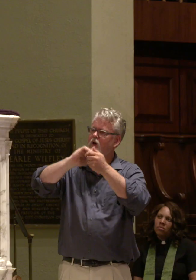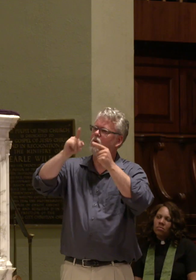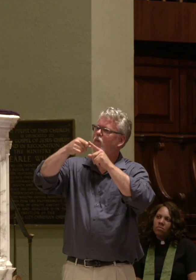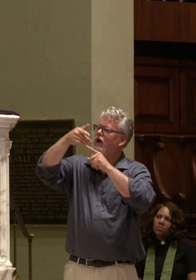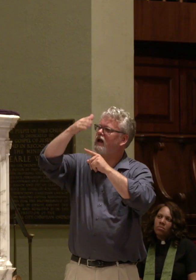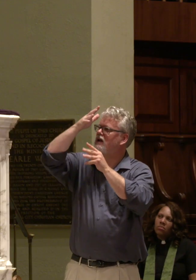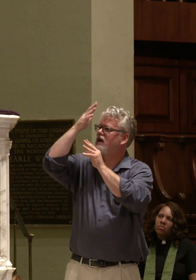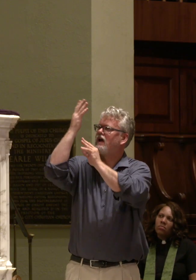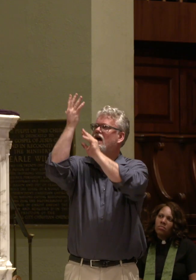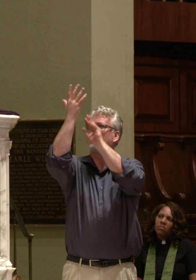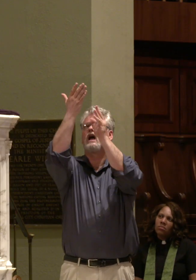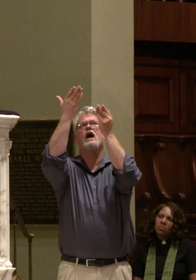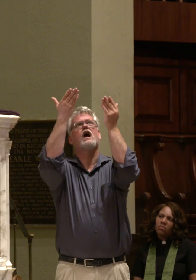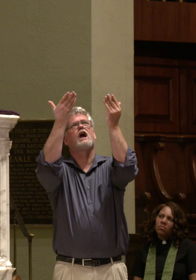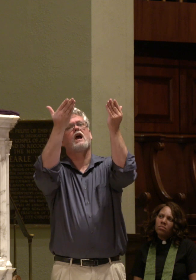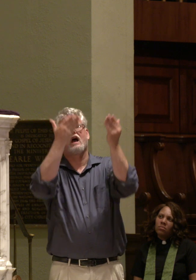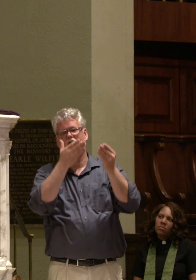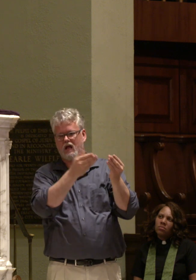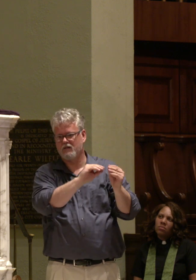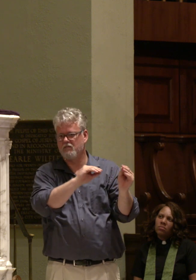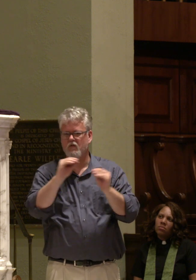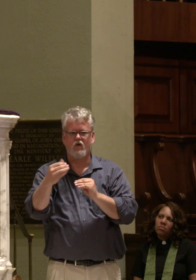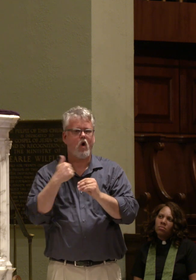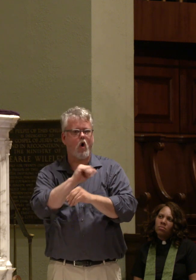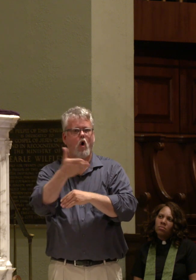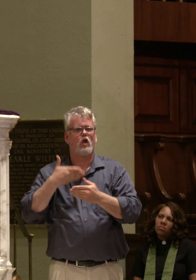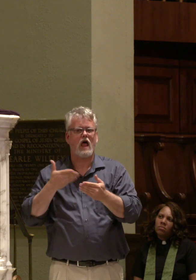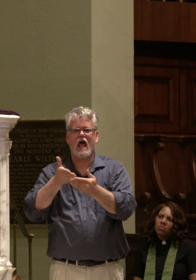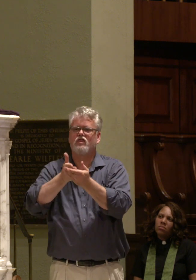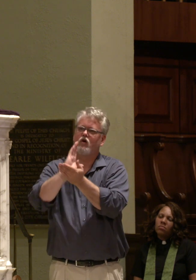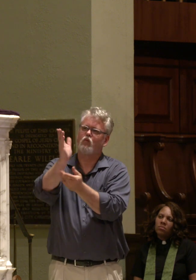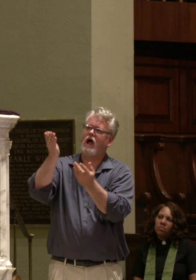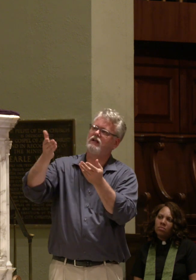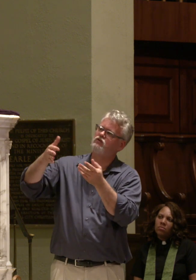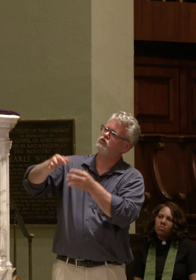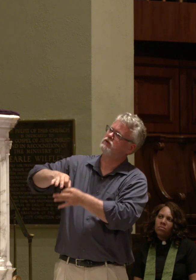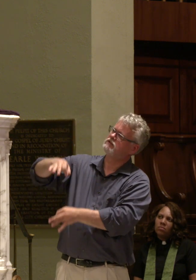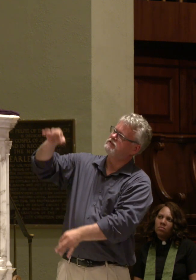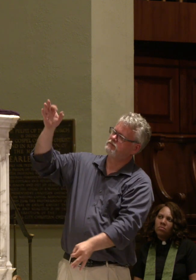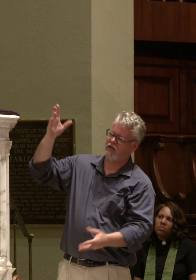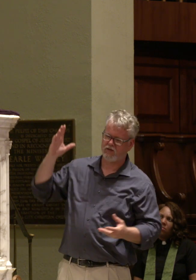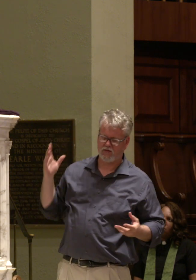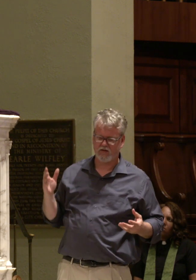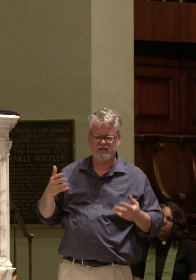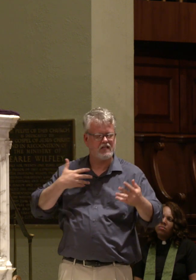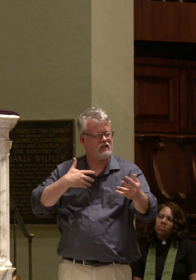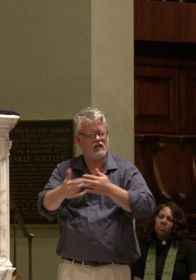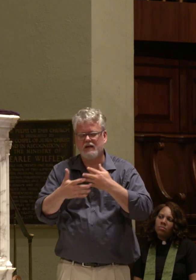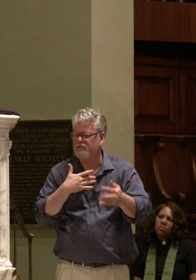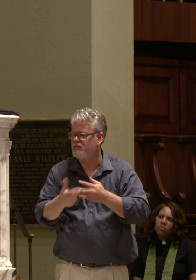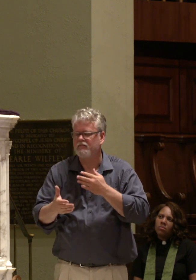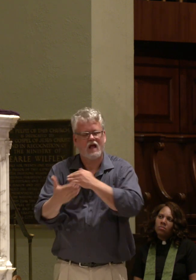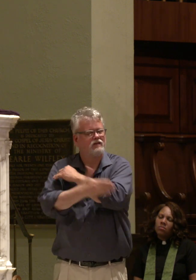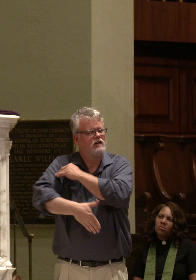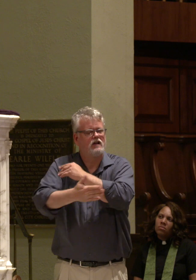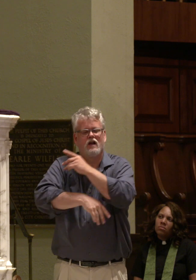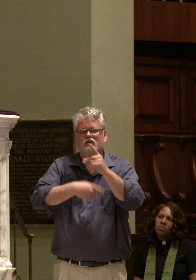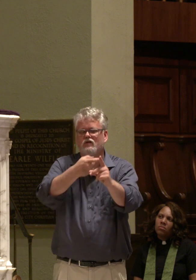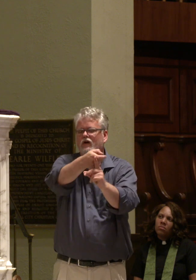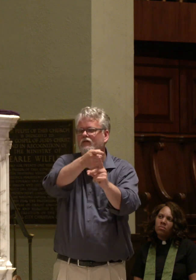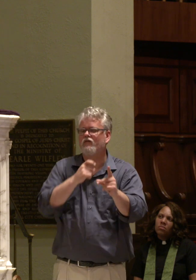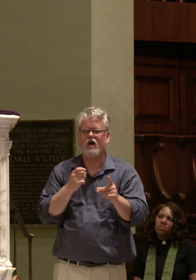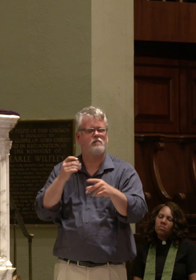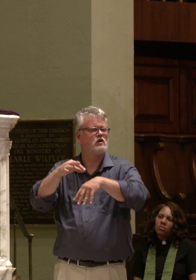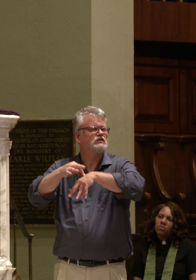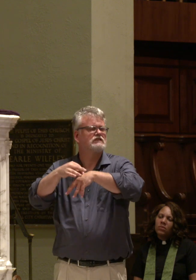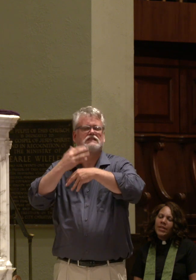moved, everybody had a right to the Spirit. Regardless of what country you came from or what your